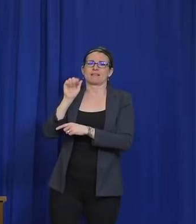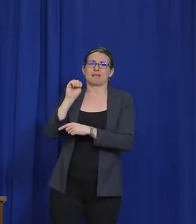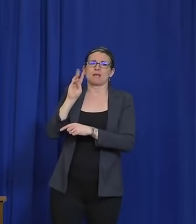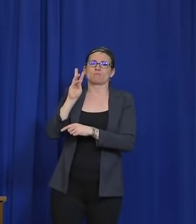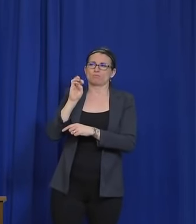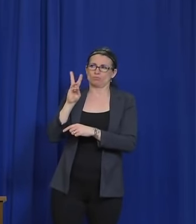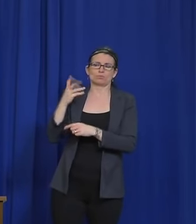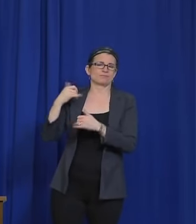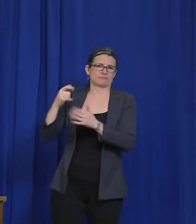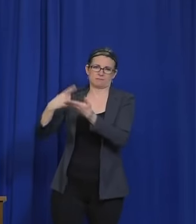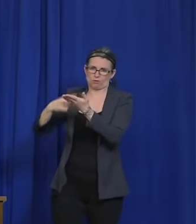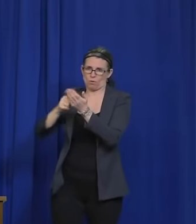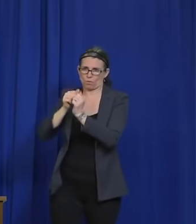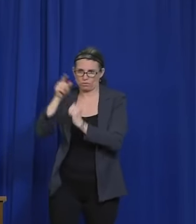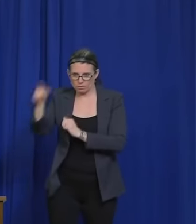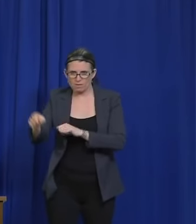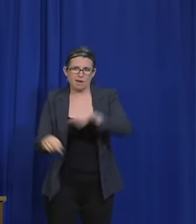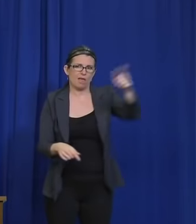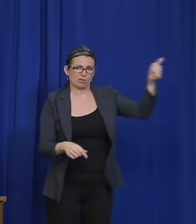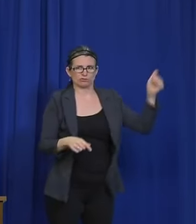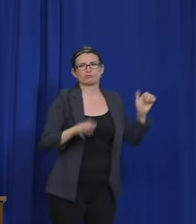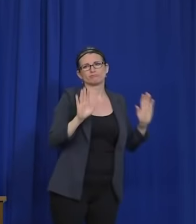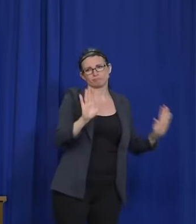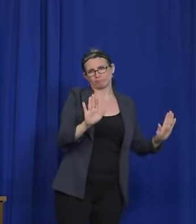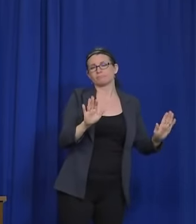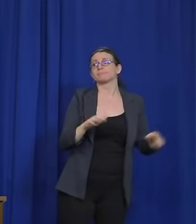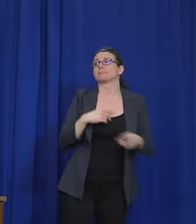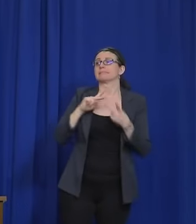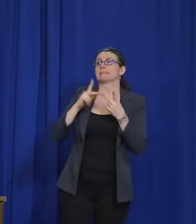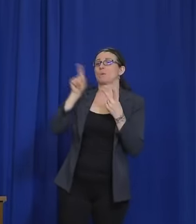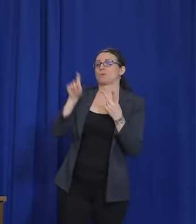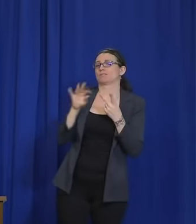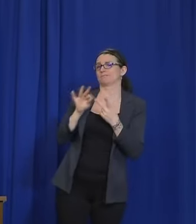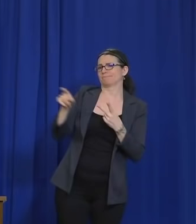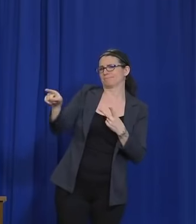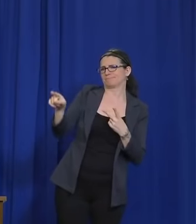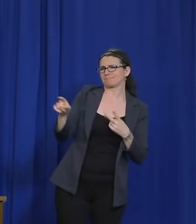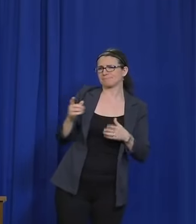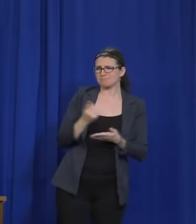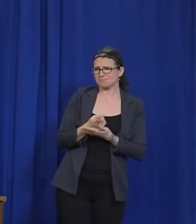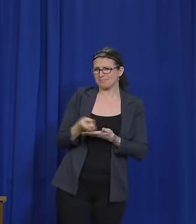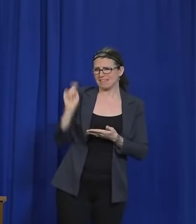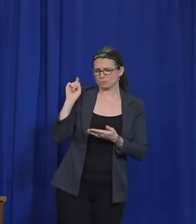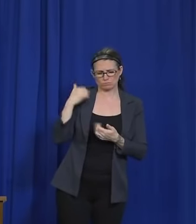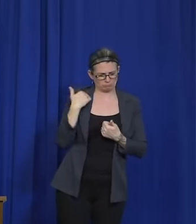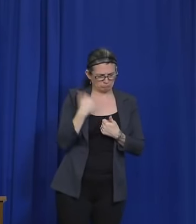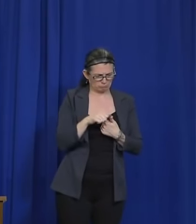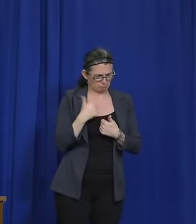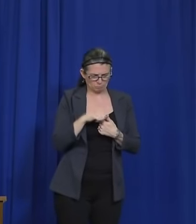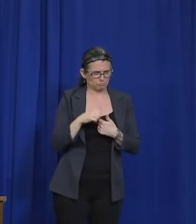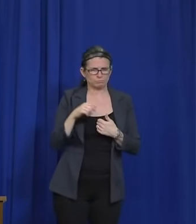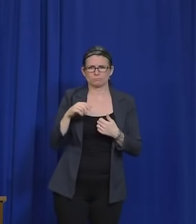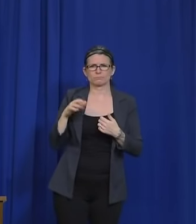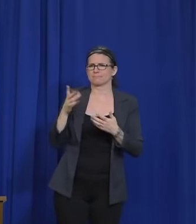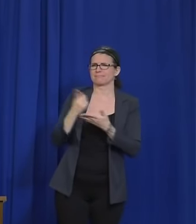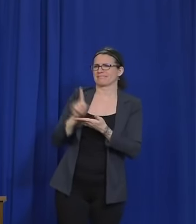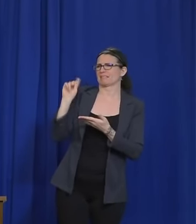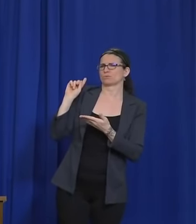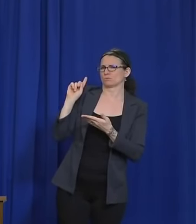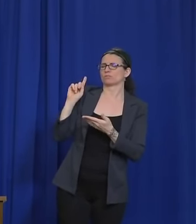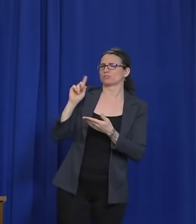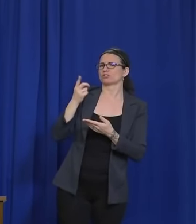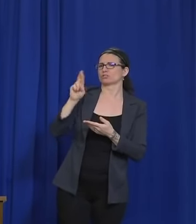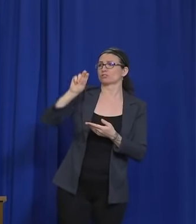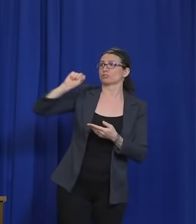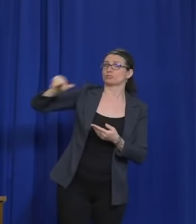All right, my second question for Commissioner Lambrew. Sometime last week, Dr. Shaw had mentioned that we have a 4% death rate, but